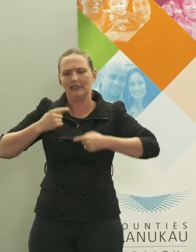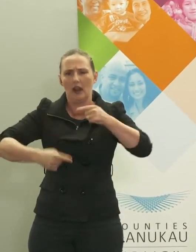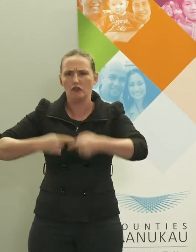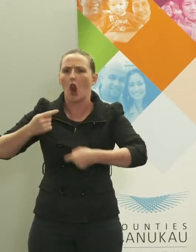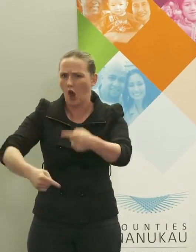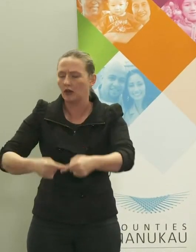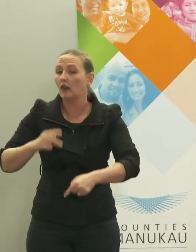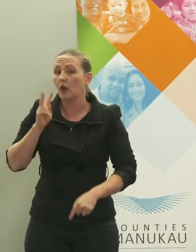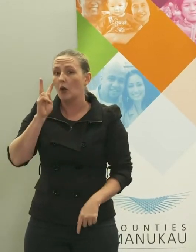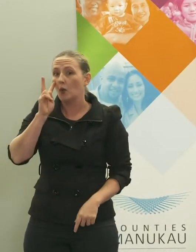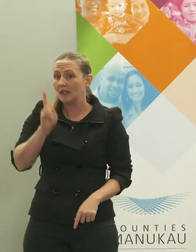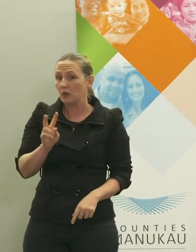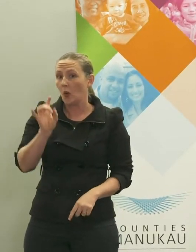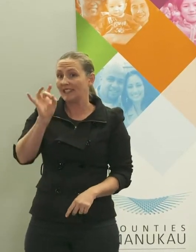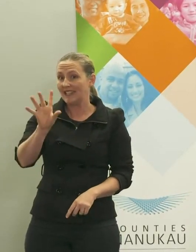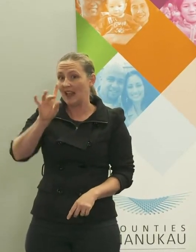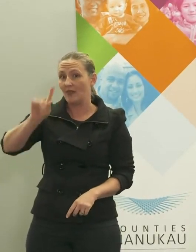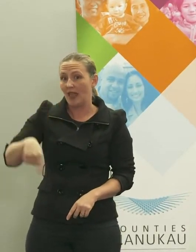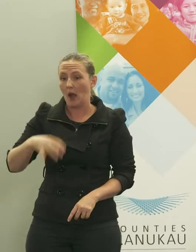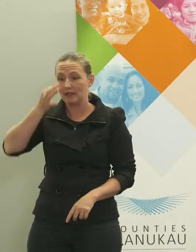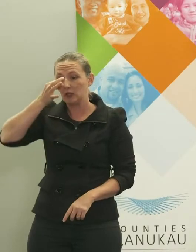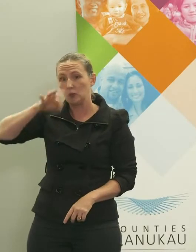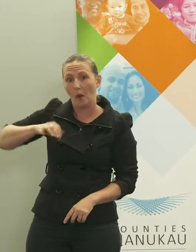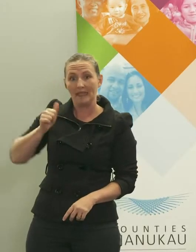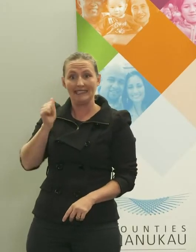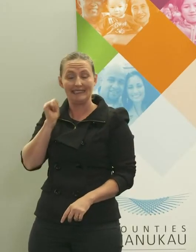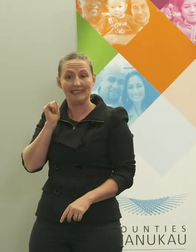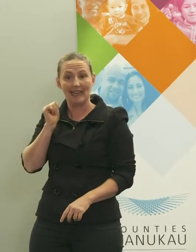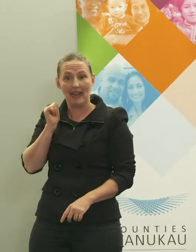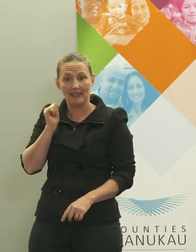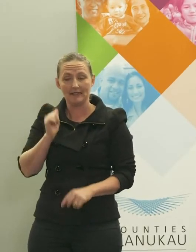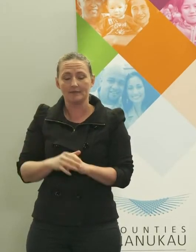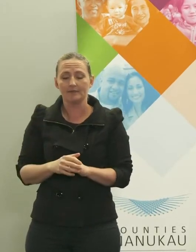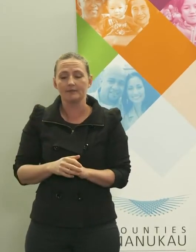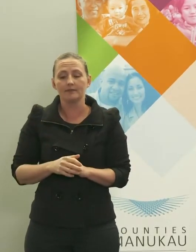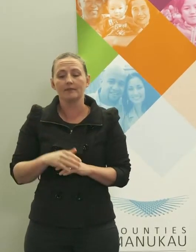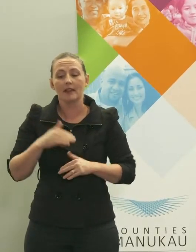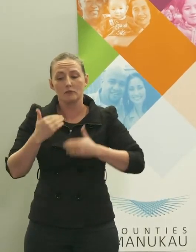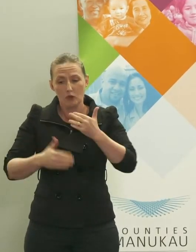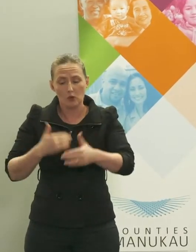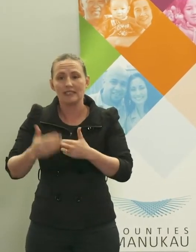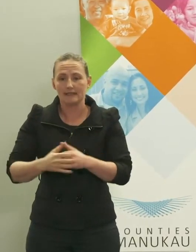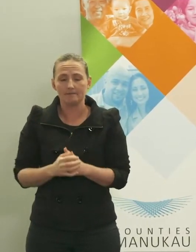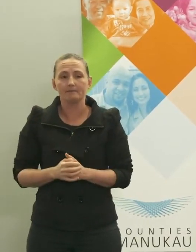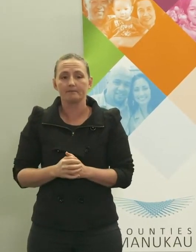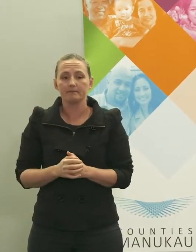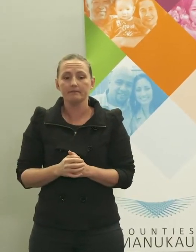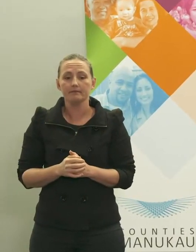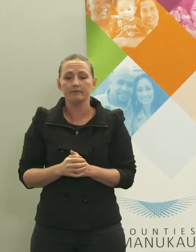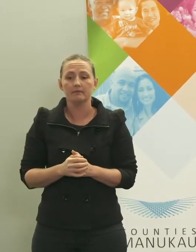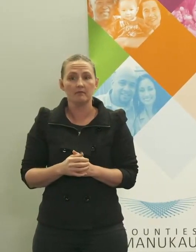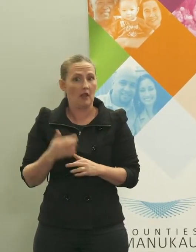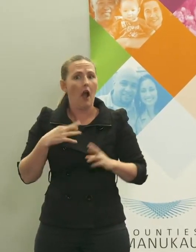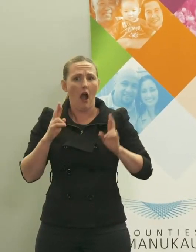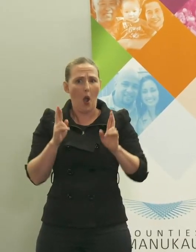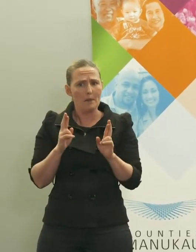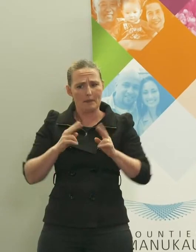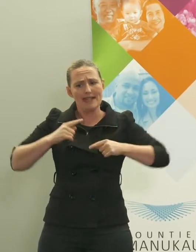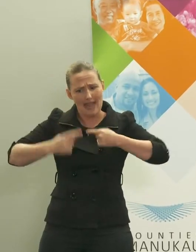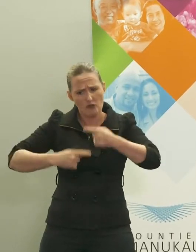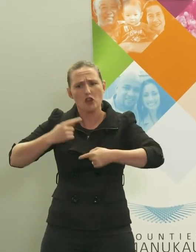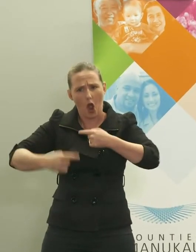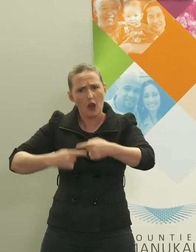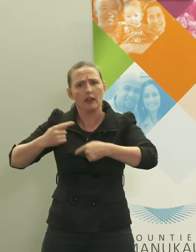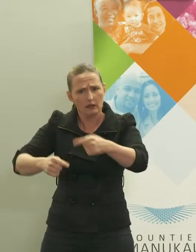about 10,000 swabs processed yesterday, just over 10,000 swabs processed yesterday. I'll be very happy if that level of testing continues for a